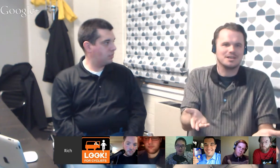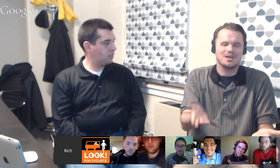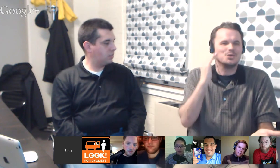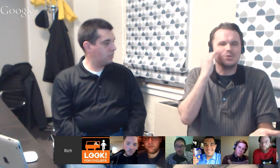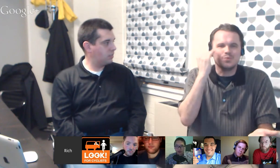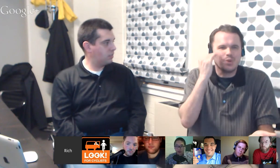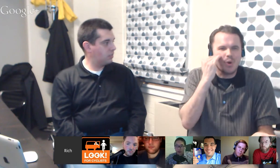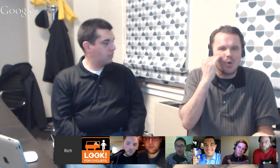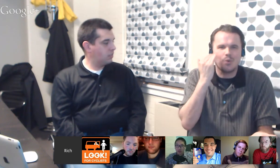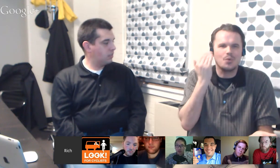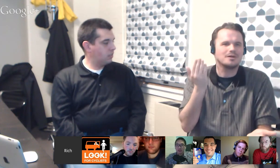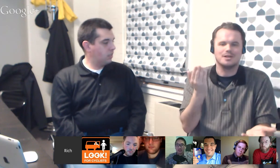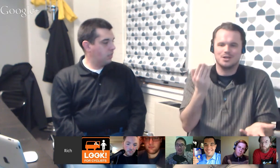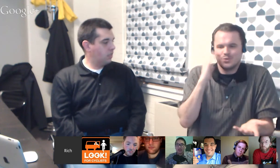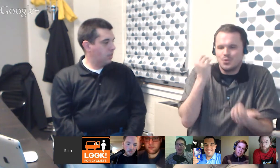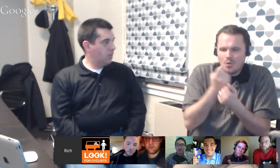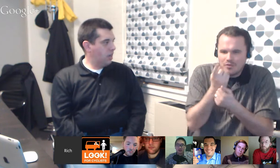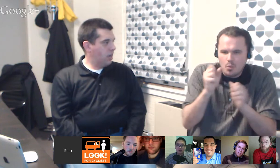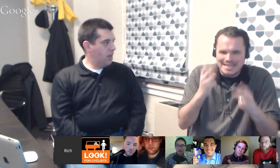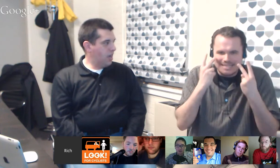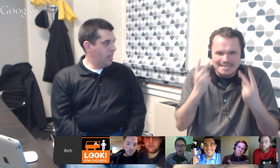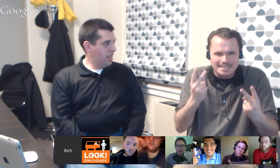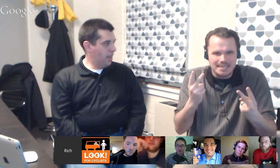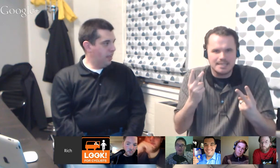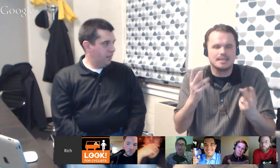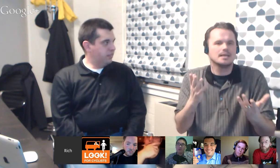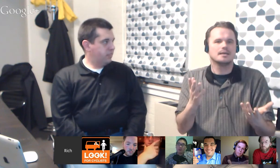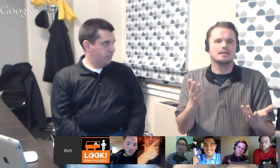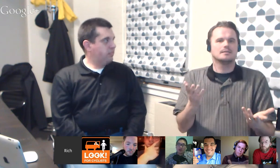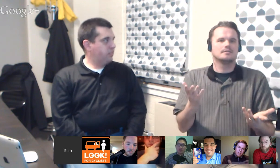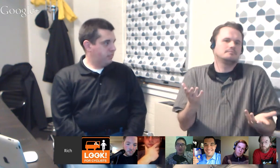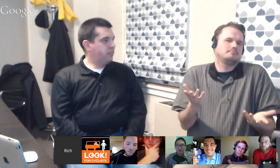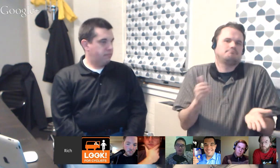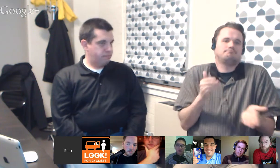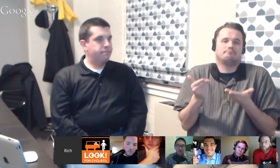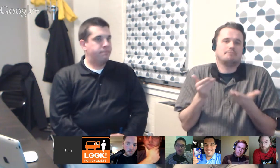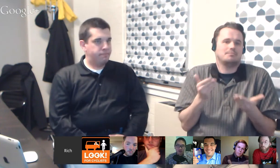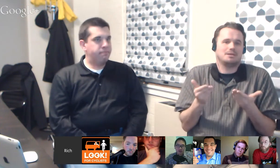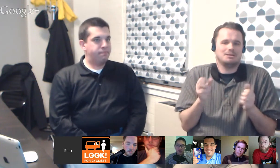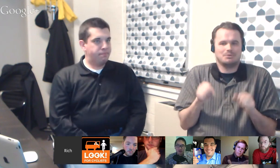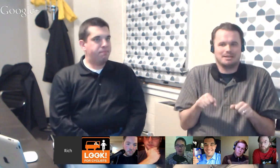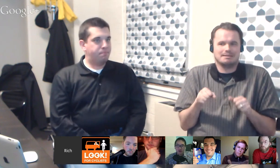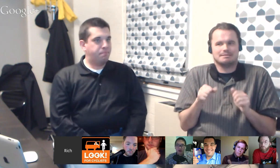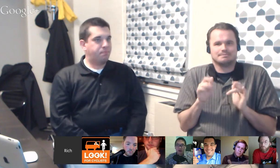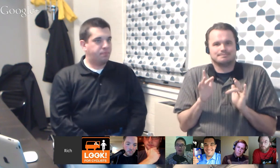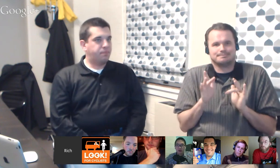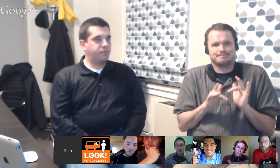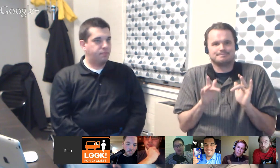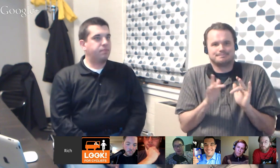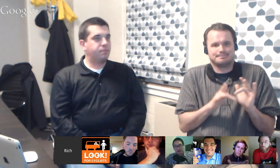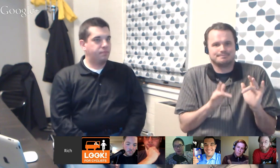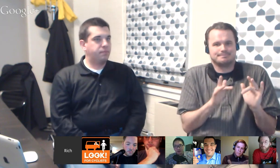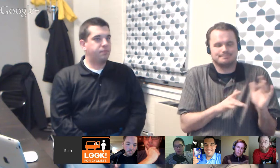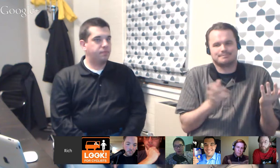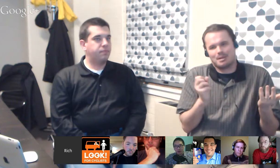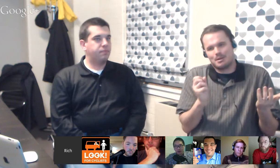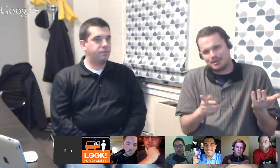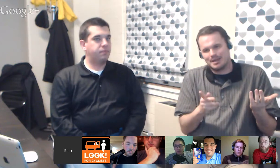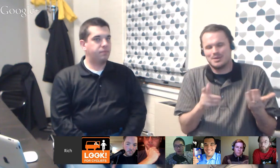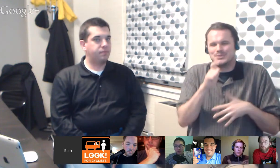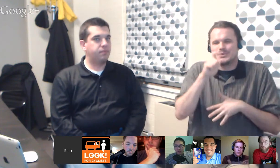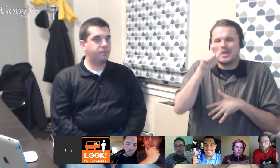like everybody can see, then maybe we can say, okay, we